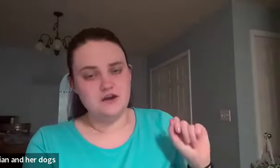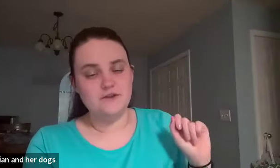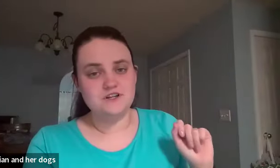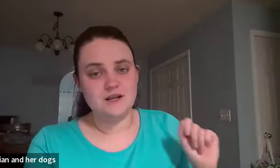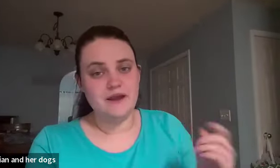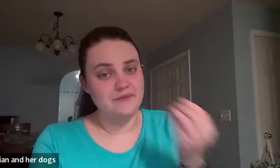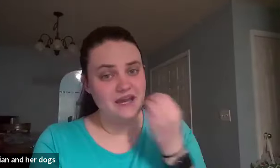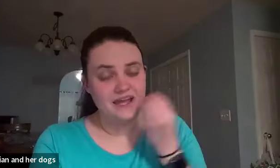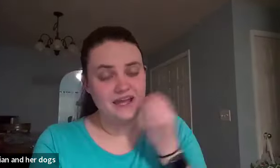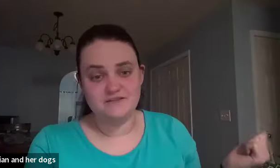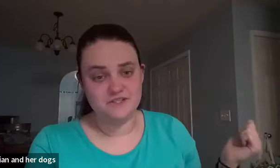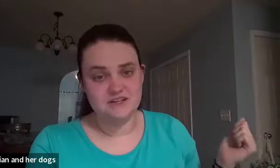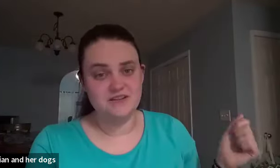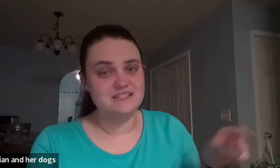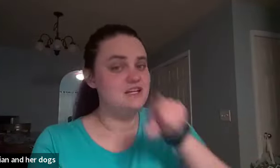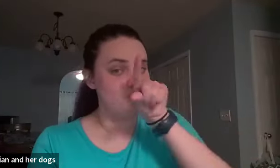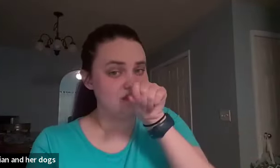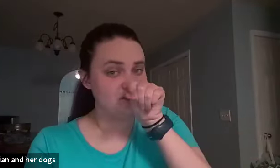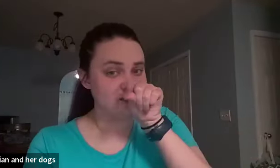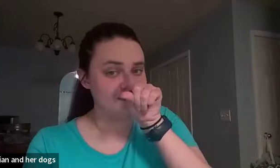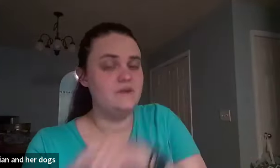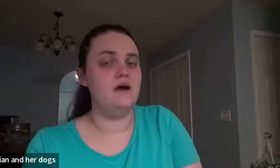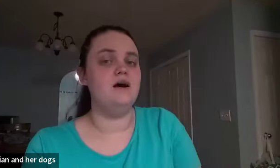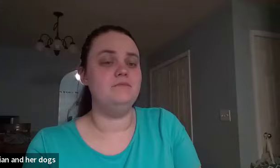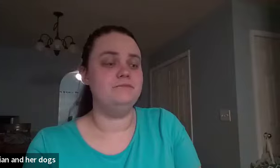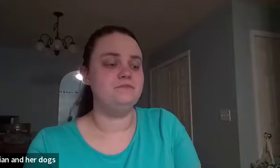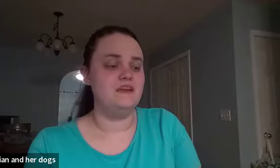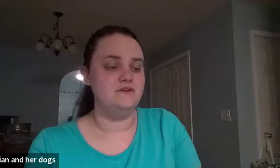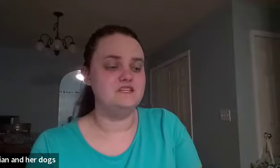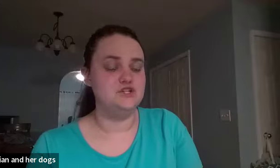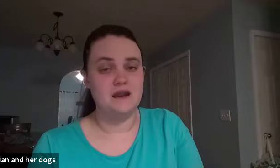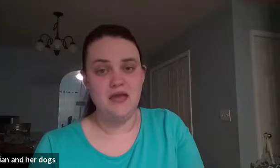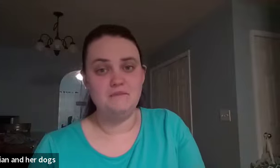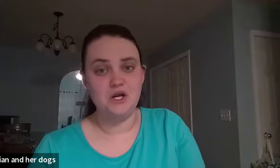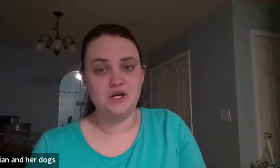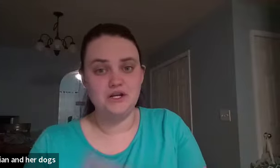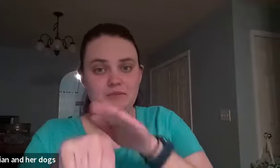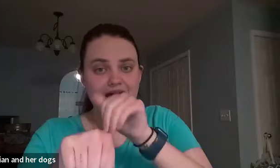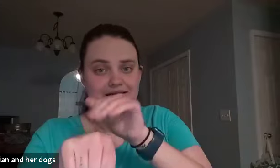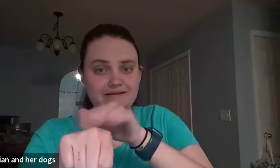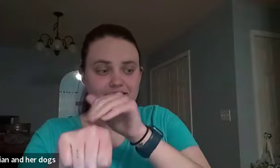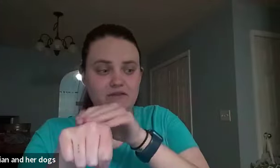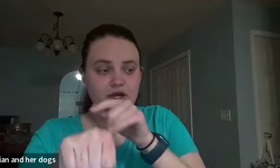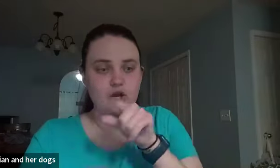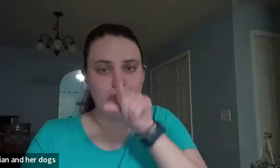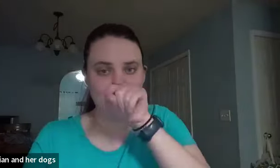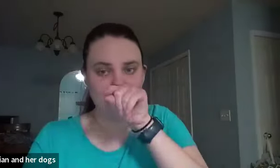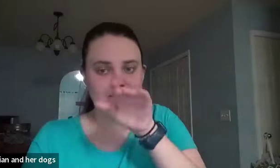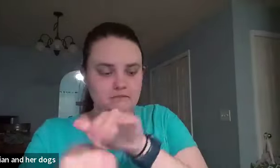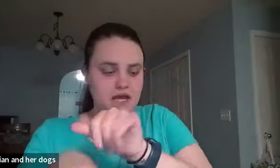So if you were talking about, I ate chicken for dinner last night, you would say chicken. If you said you had a pet bird, you would pet and then go bird,